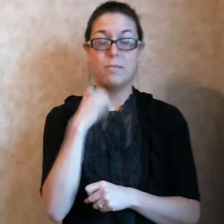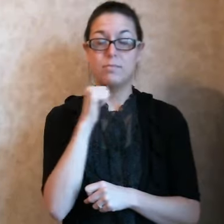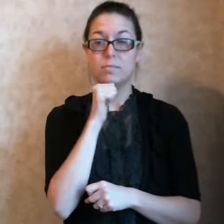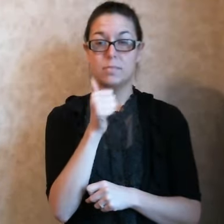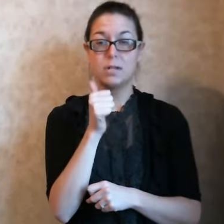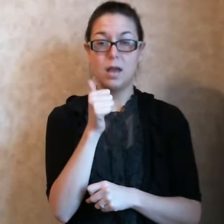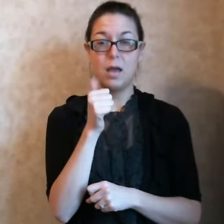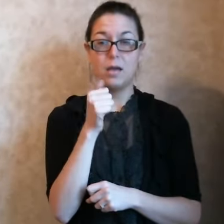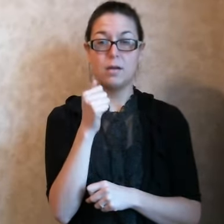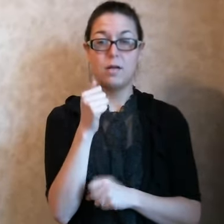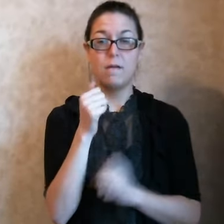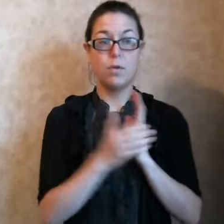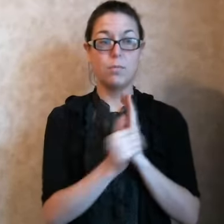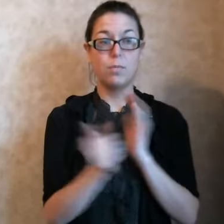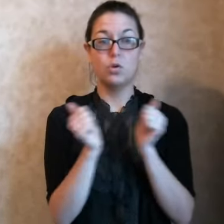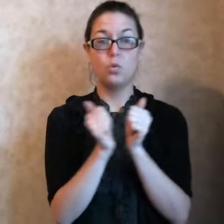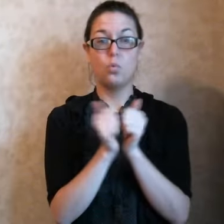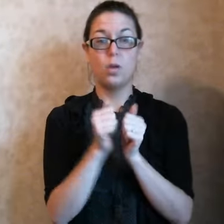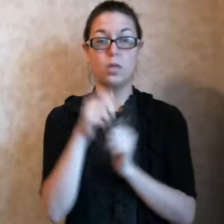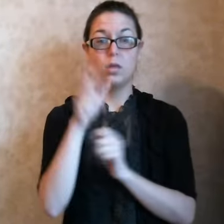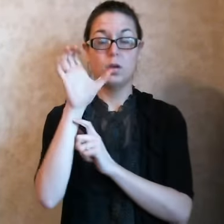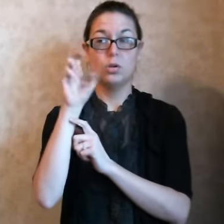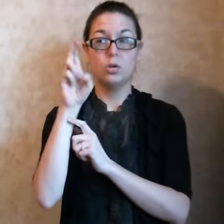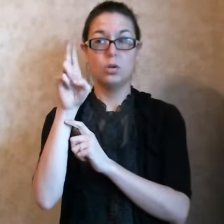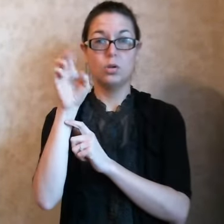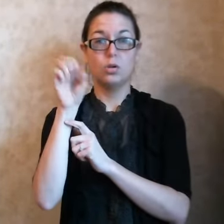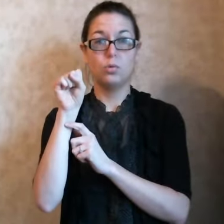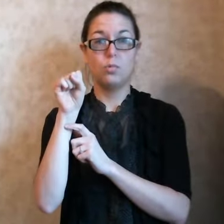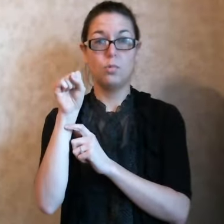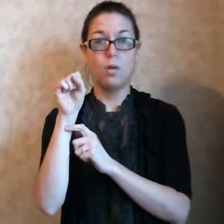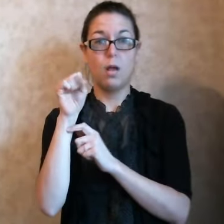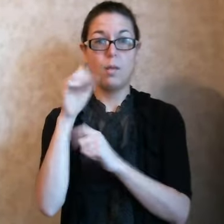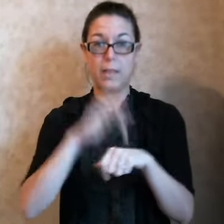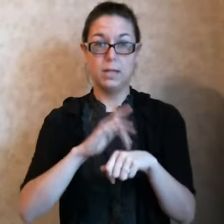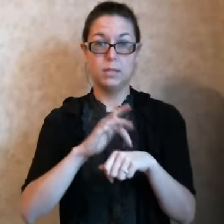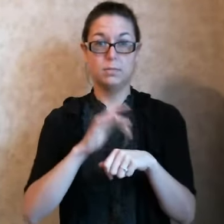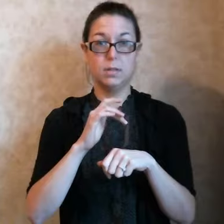And then what else?